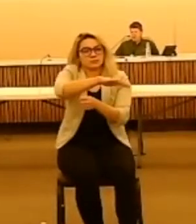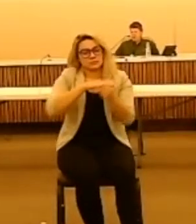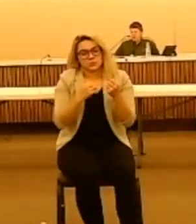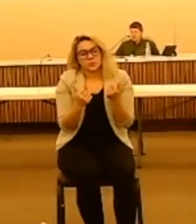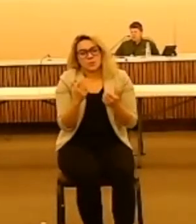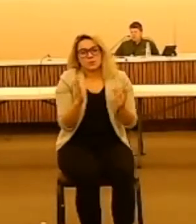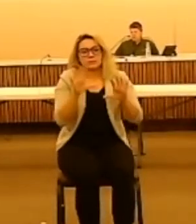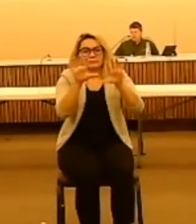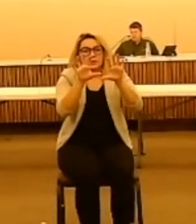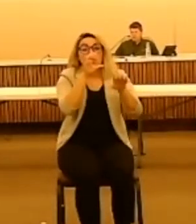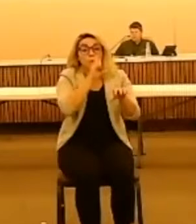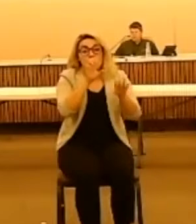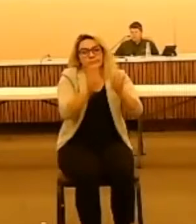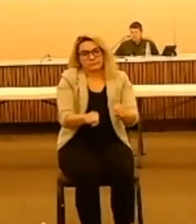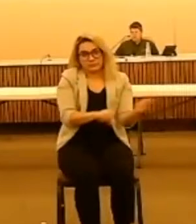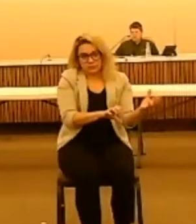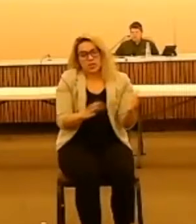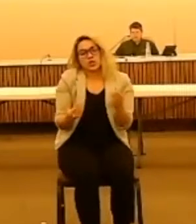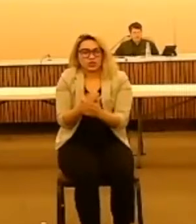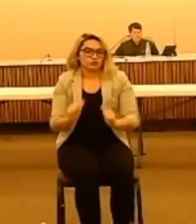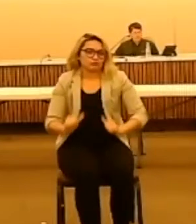Anything else?